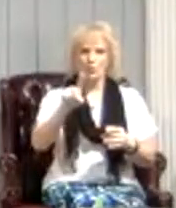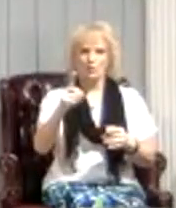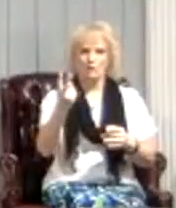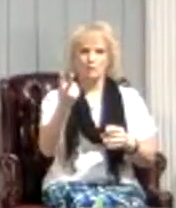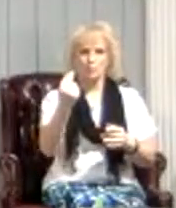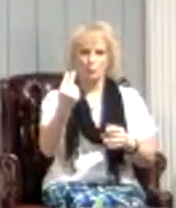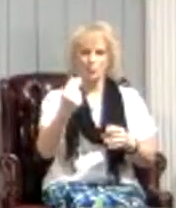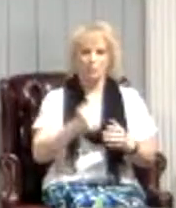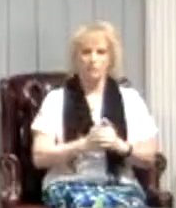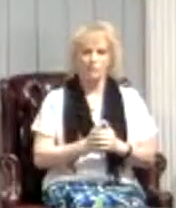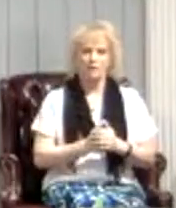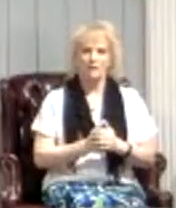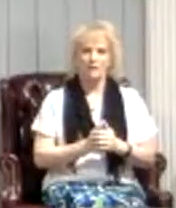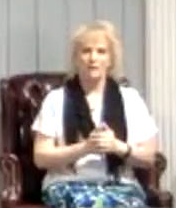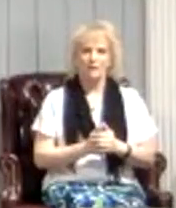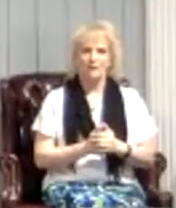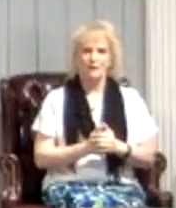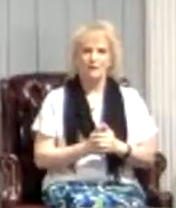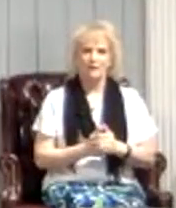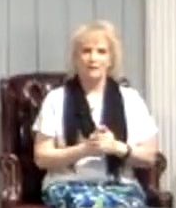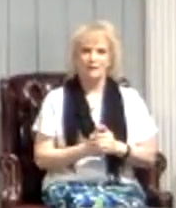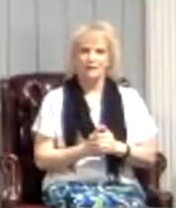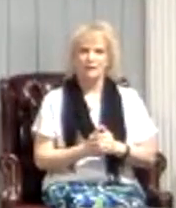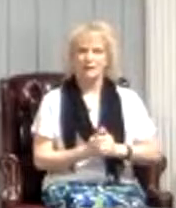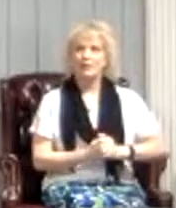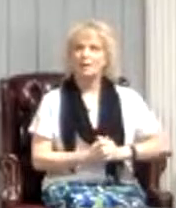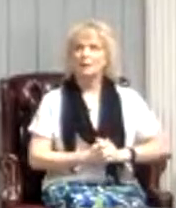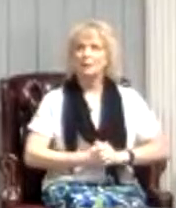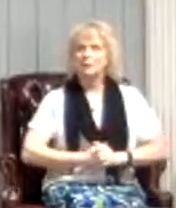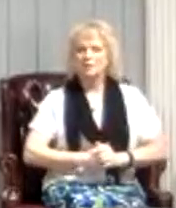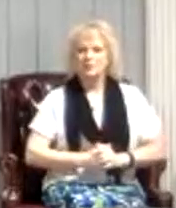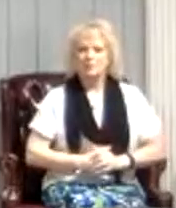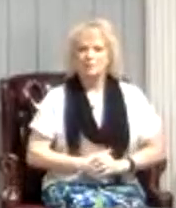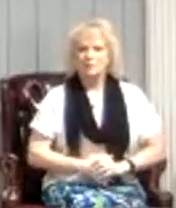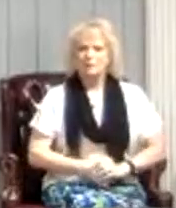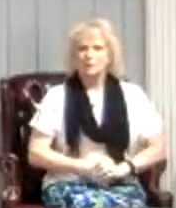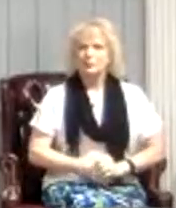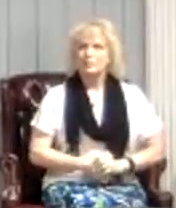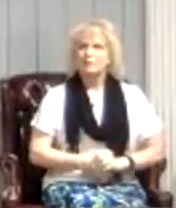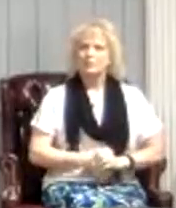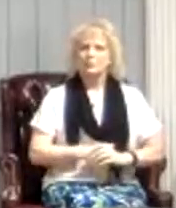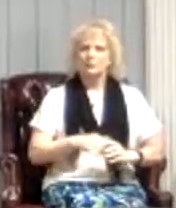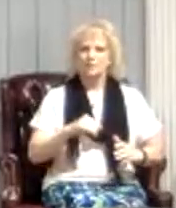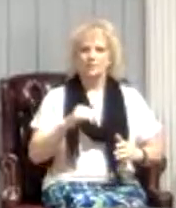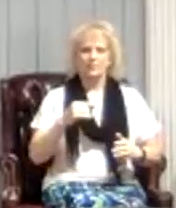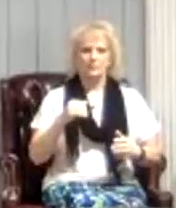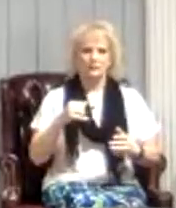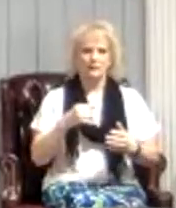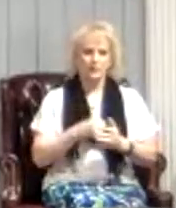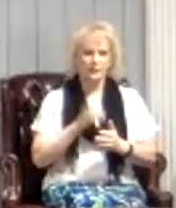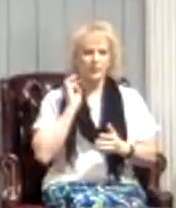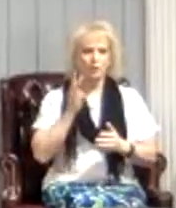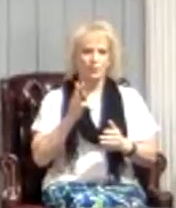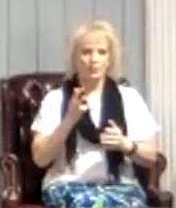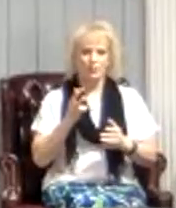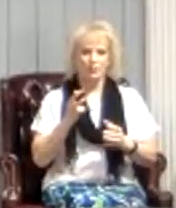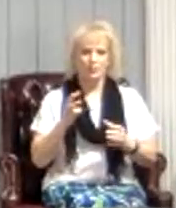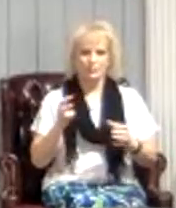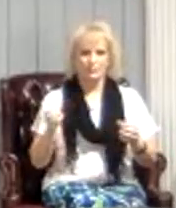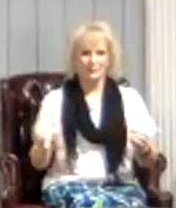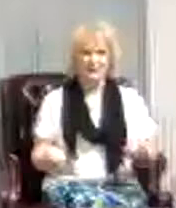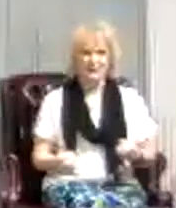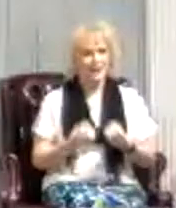112. I was thinking about saying like that. I'm not sure if this is. I think it would. It will enhance your experience